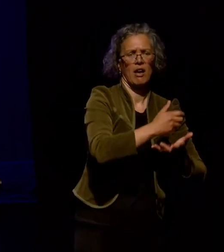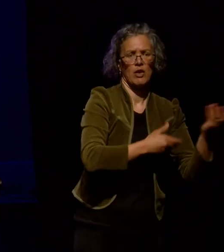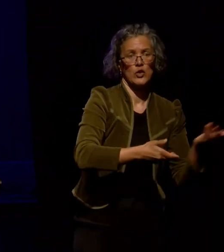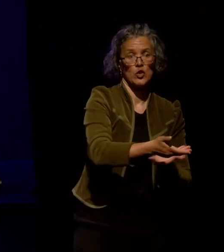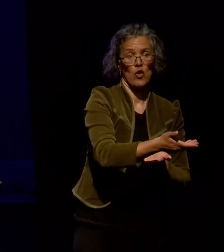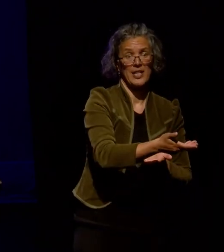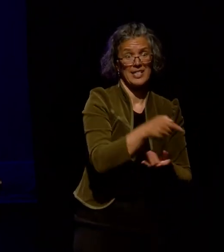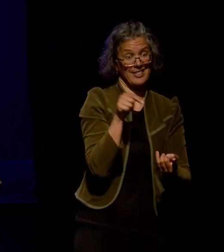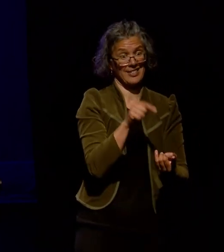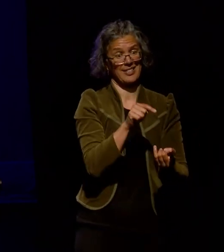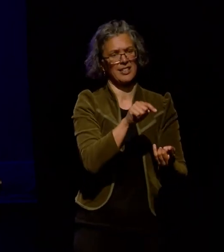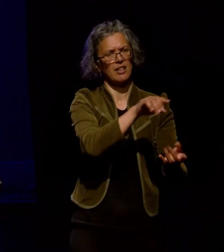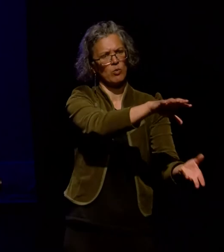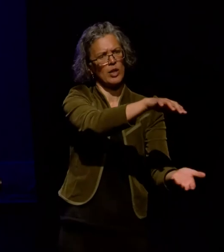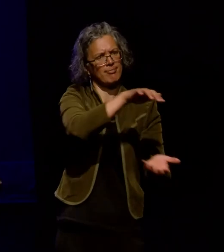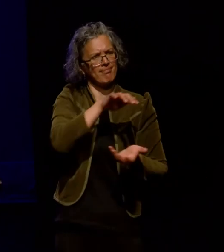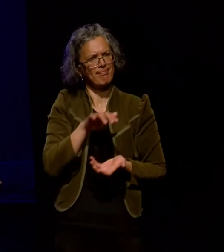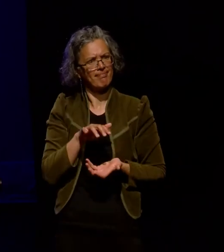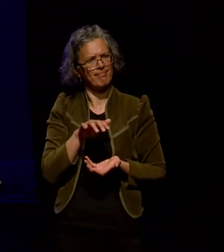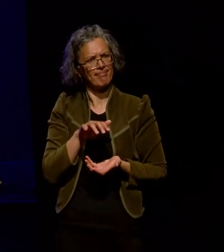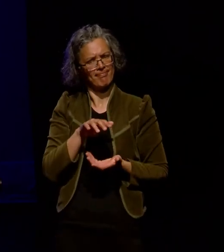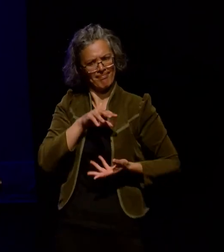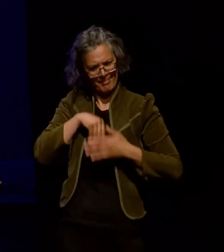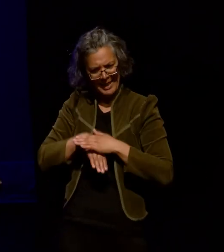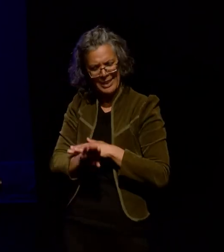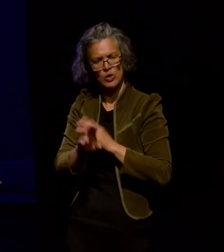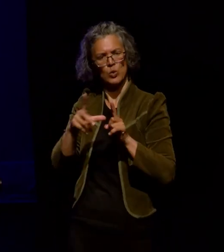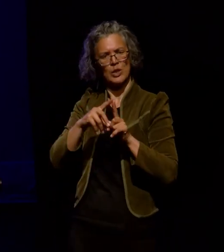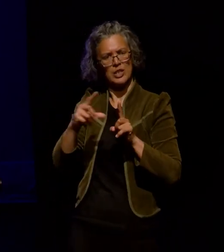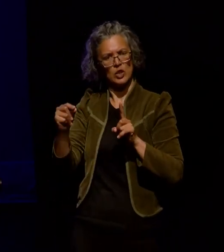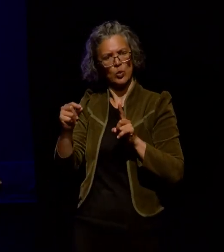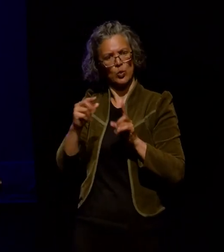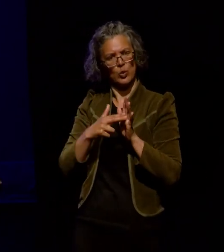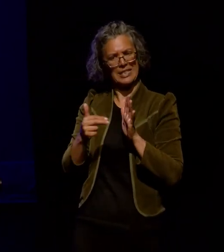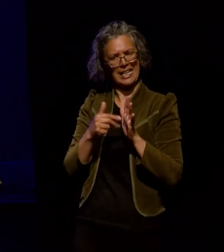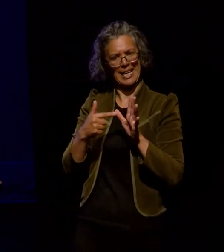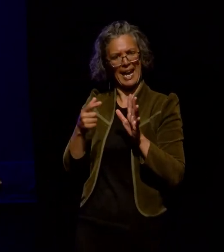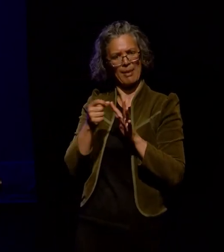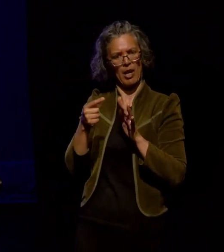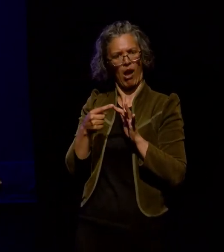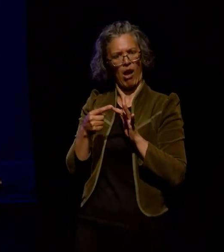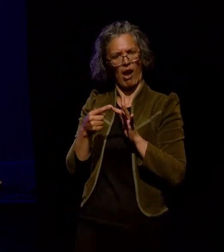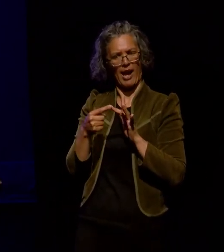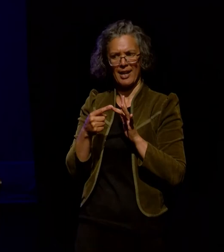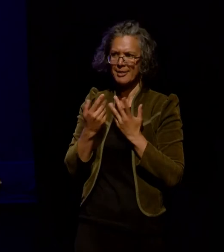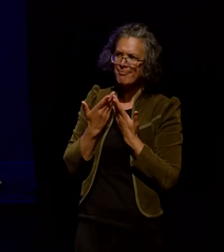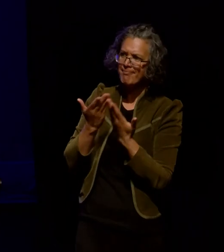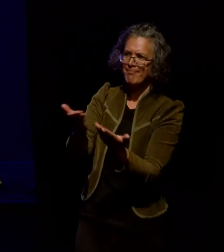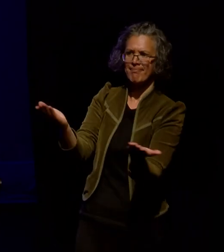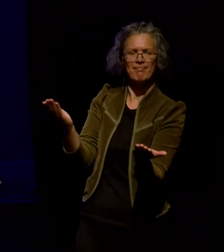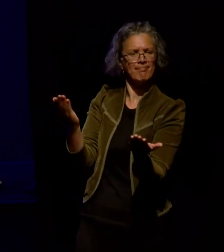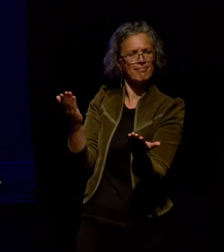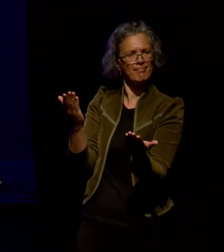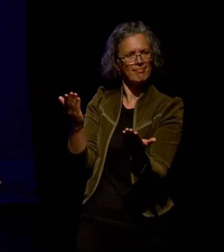Pacific items from Australian memory institutions into the Digital New Zealand API for the purposes of the Pacific Virtual